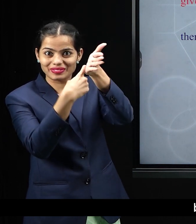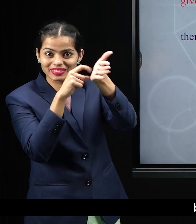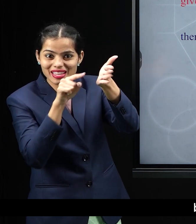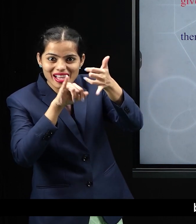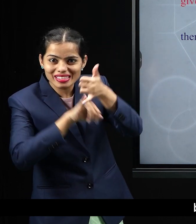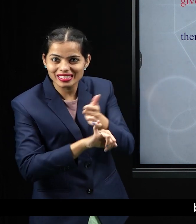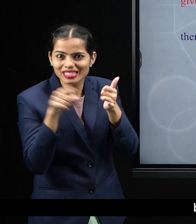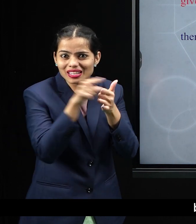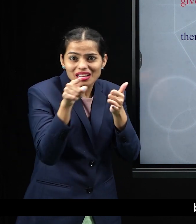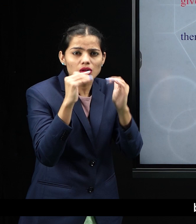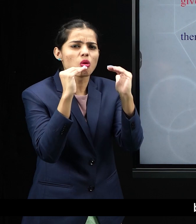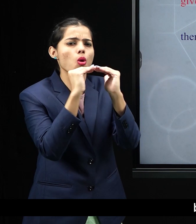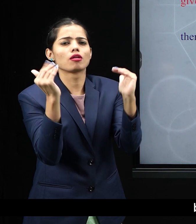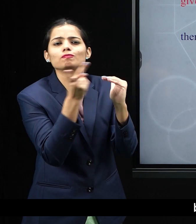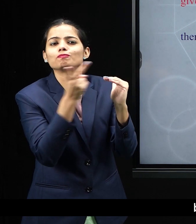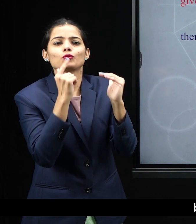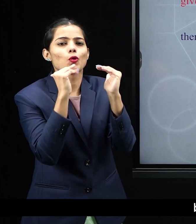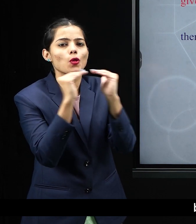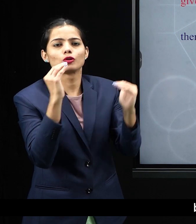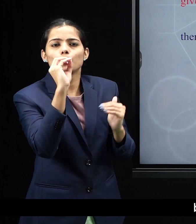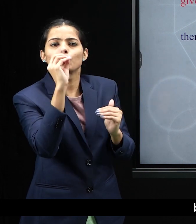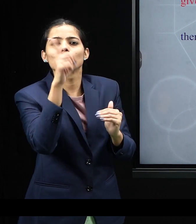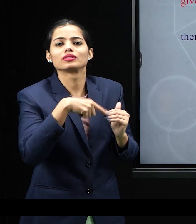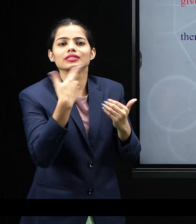integers and S not equal to 0. Then